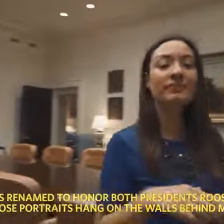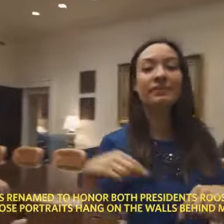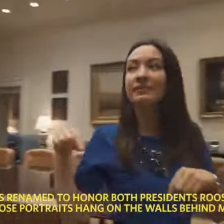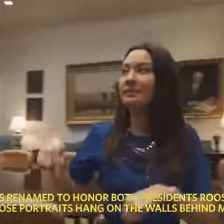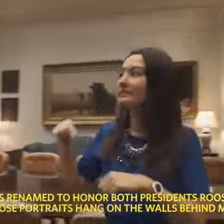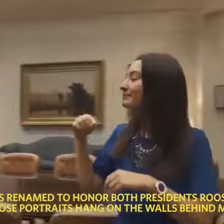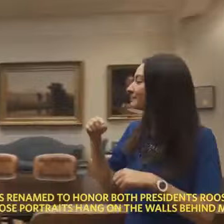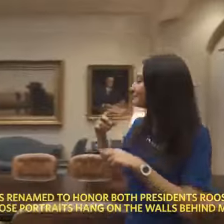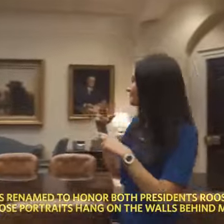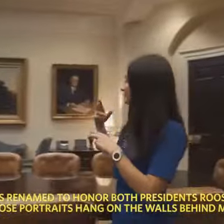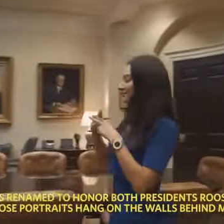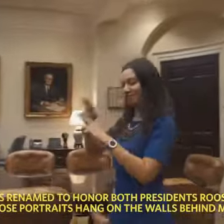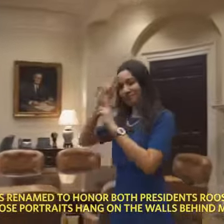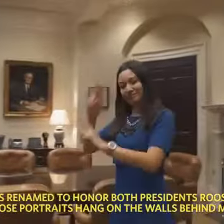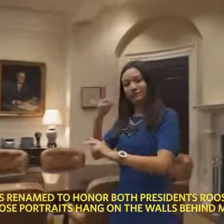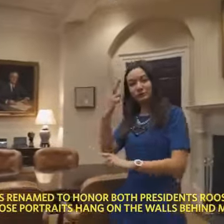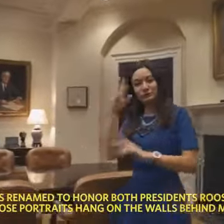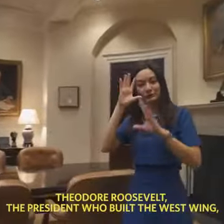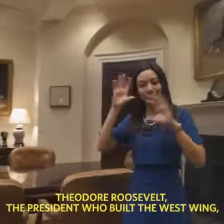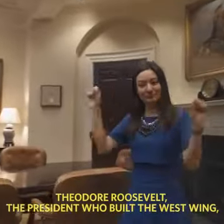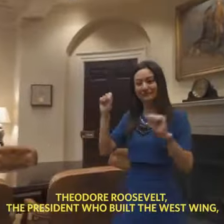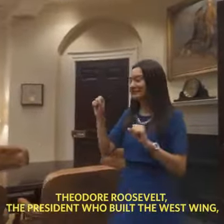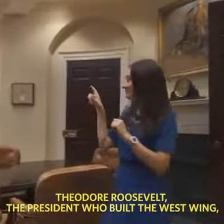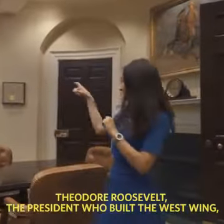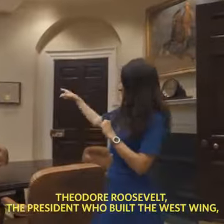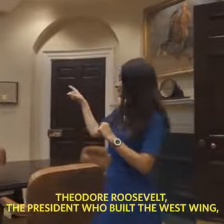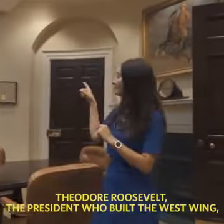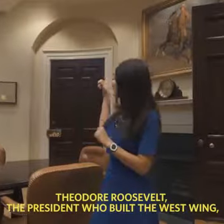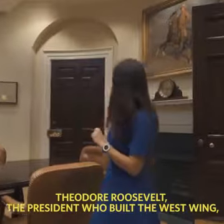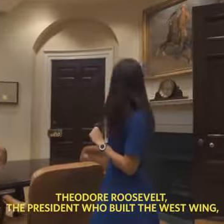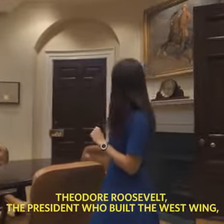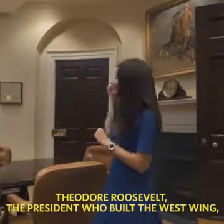whose portraits hang on the walls behind me. Theodore Roosevelt, the president who built the West Wing,